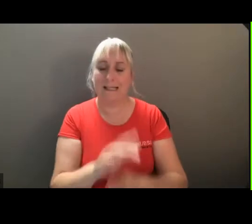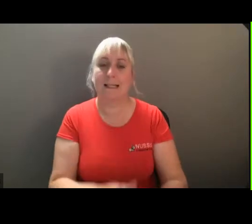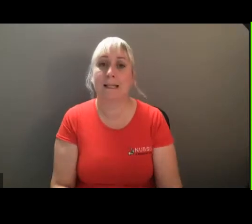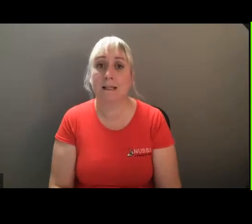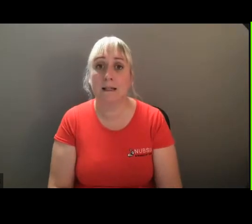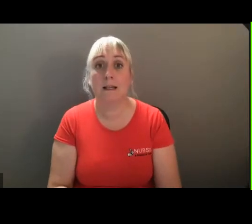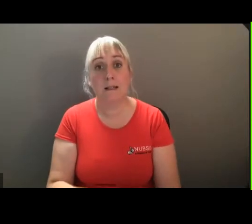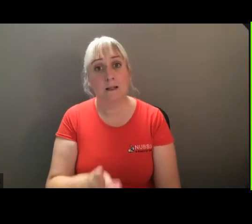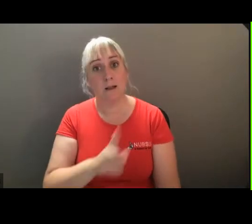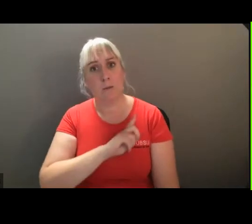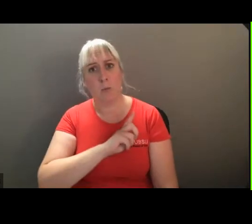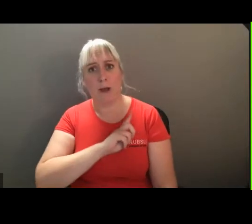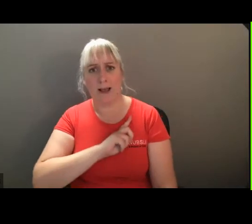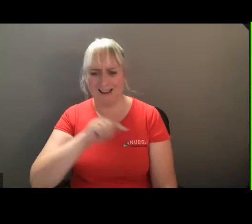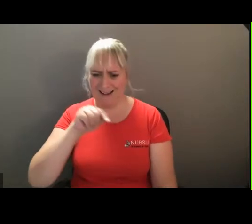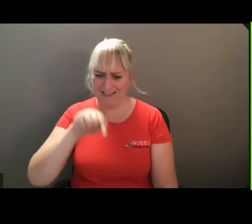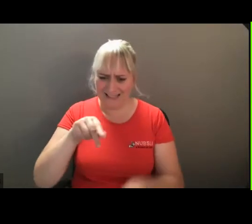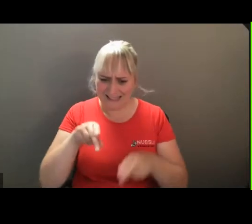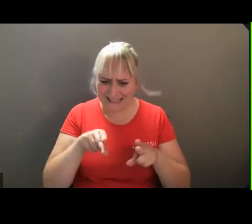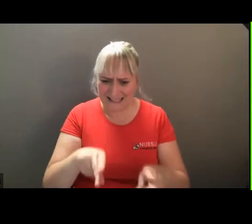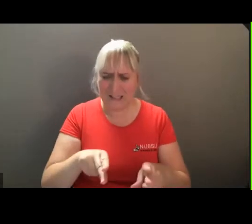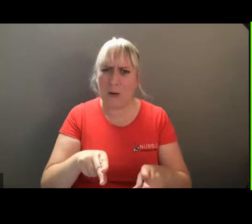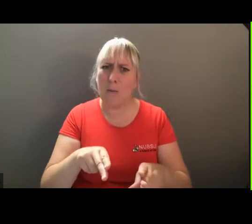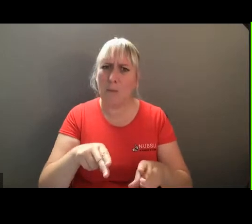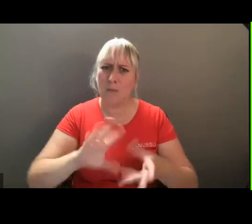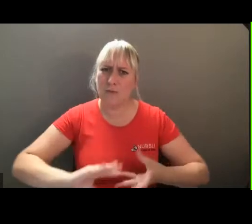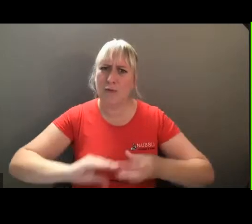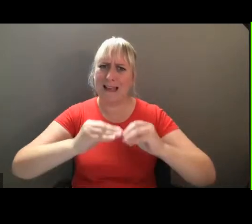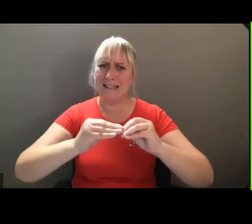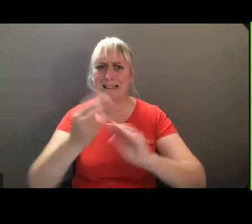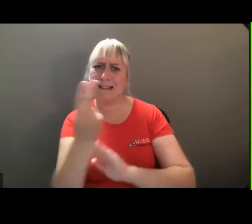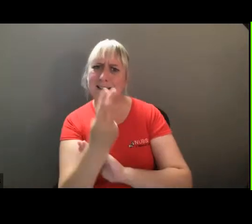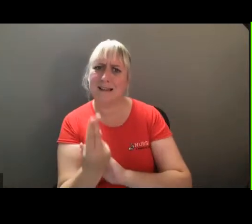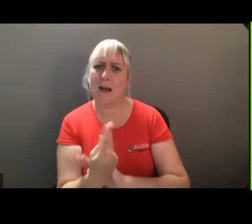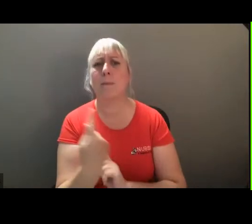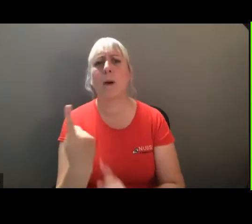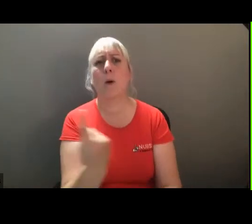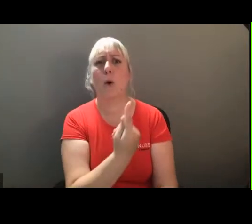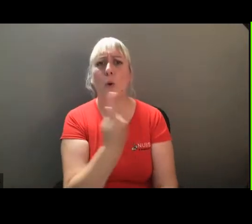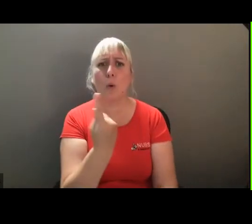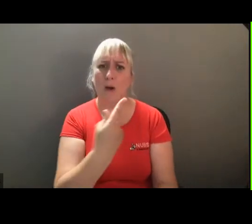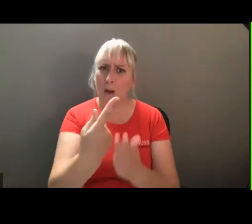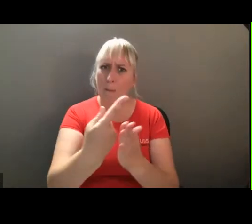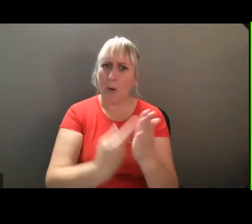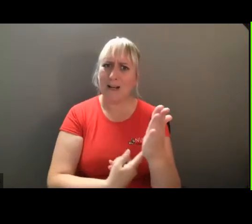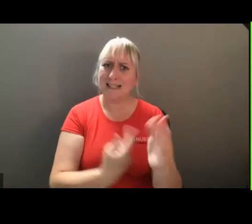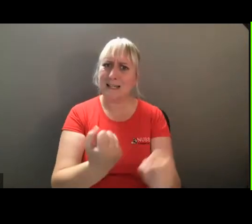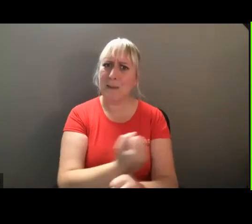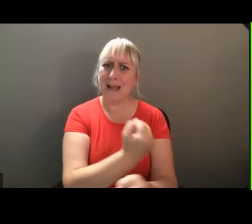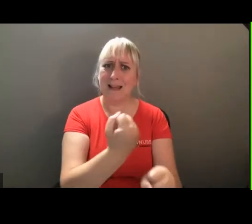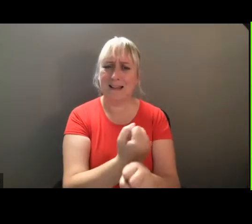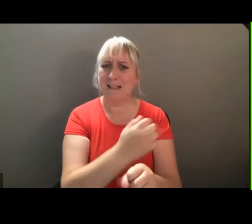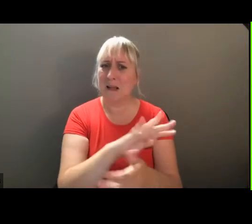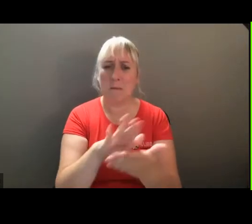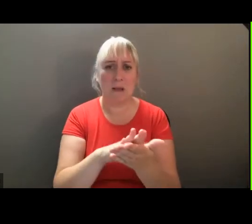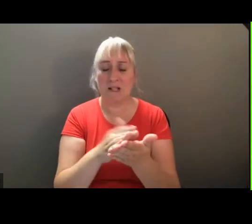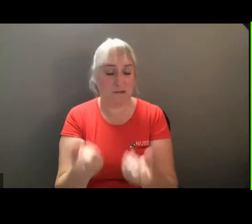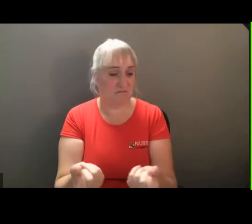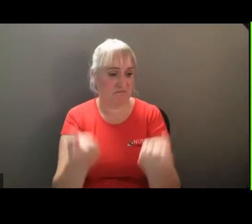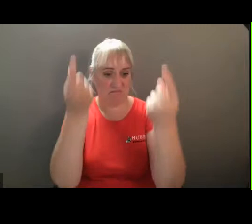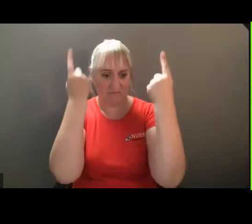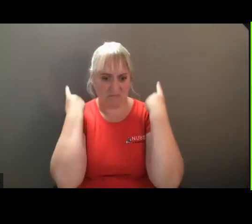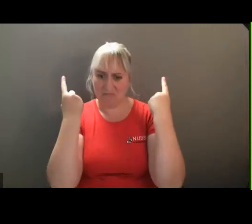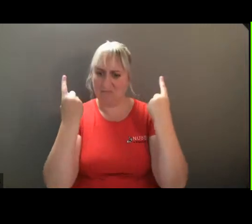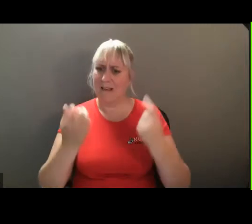that the system was designed by policymakers and politicians who are far too removed from our lives and have no understanding of